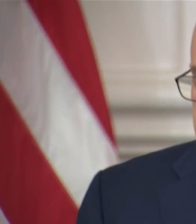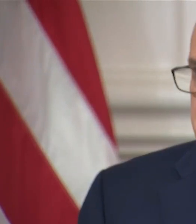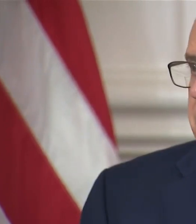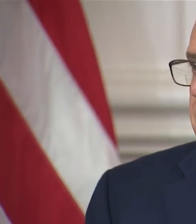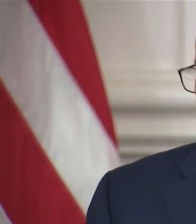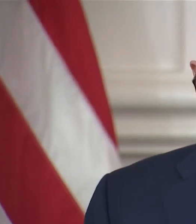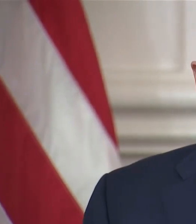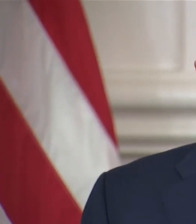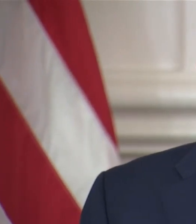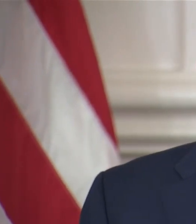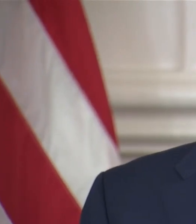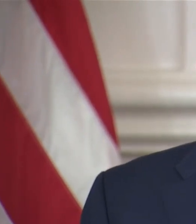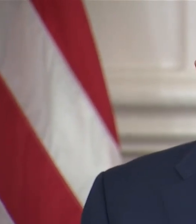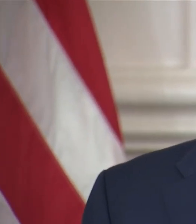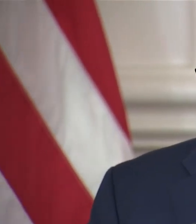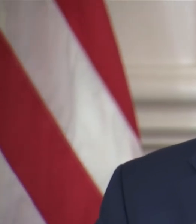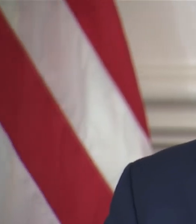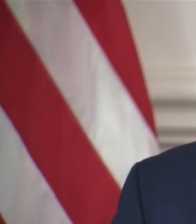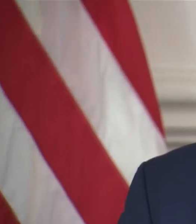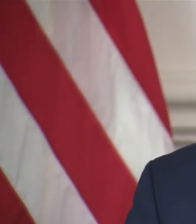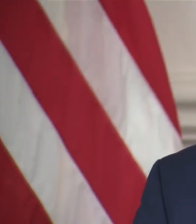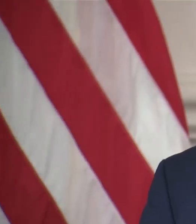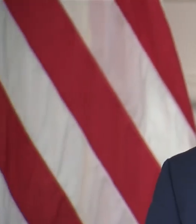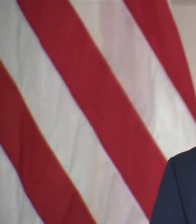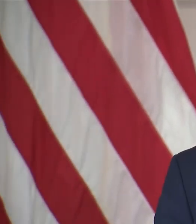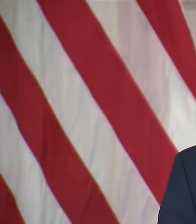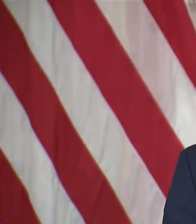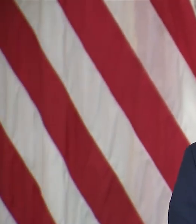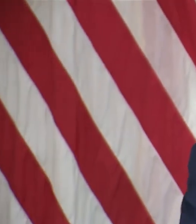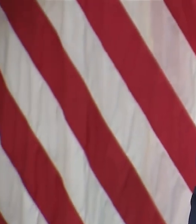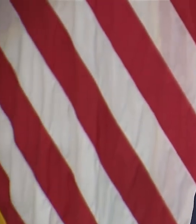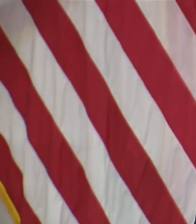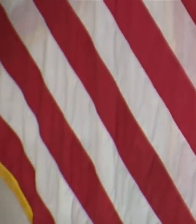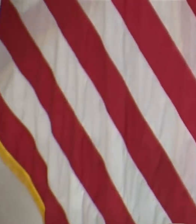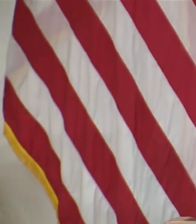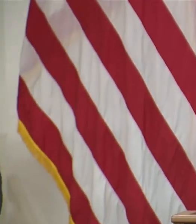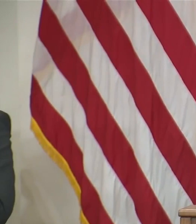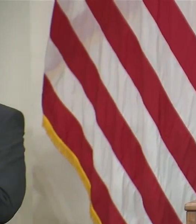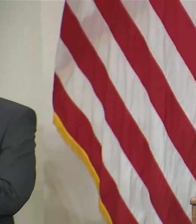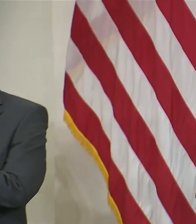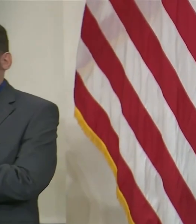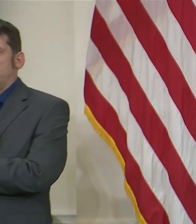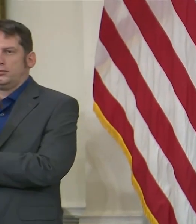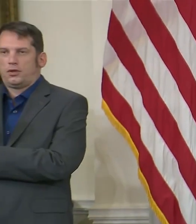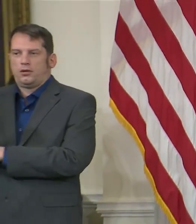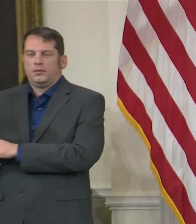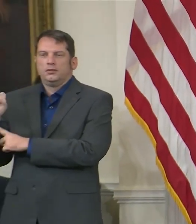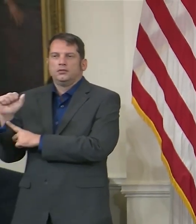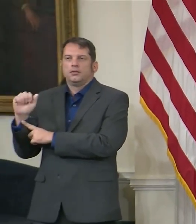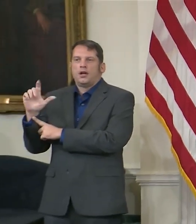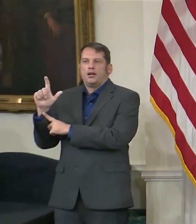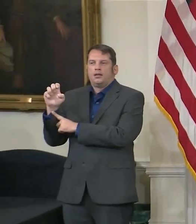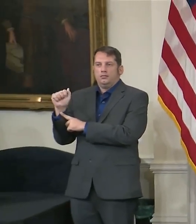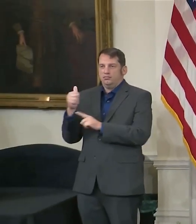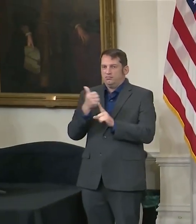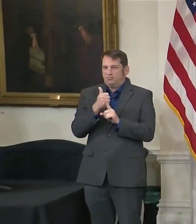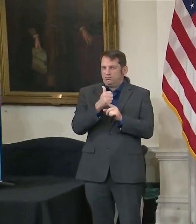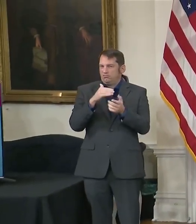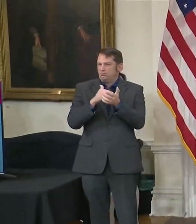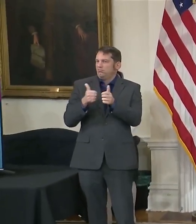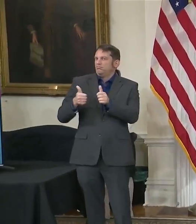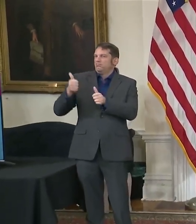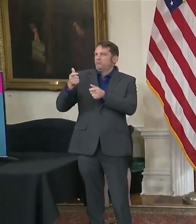Good afternoon. Joining me today is Dr. Tom Scalea, who's the Physician-in-Chief of Shock